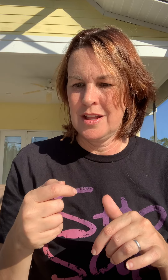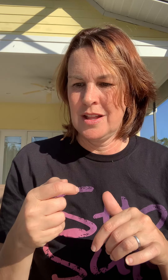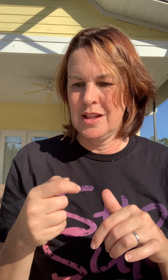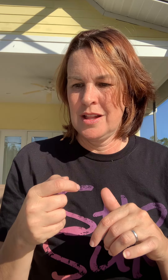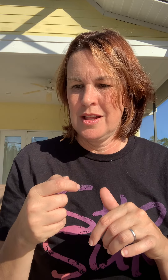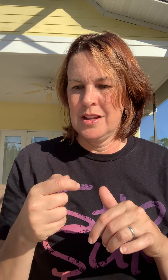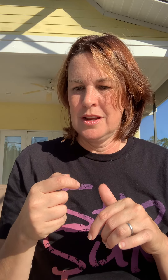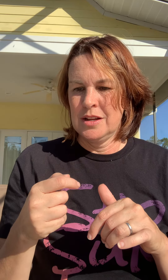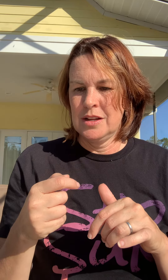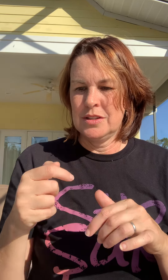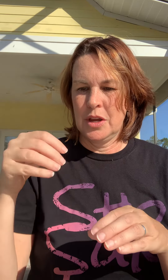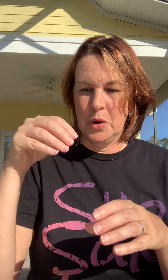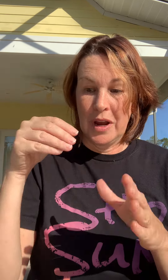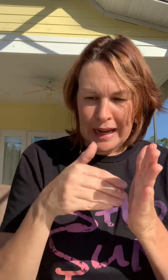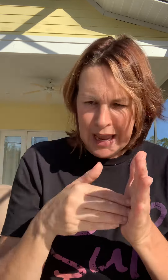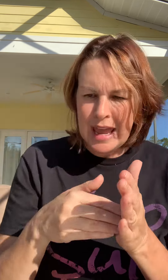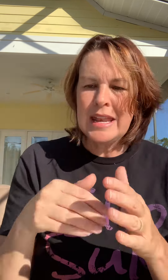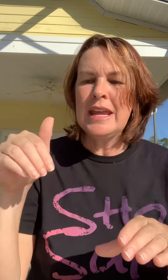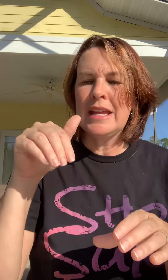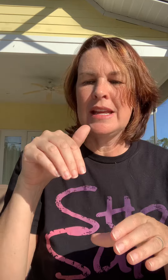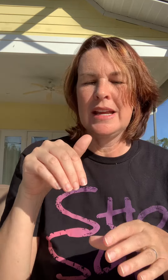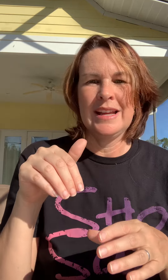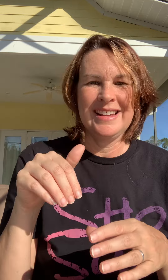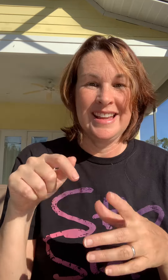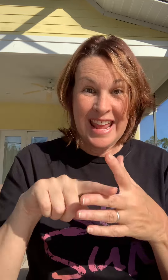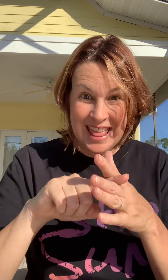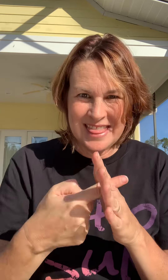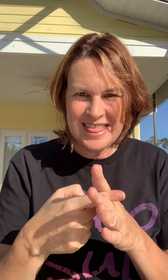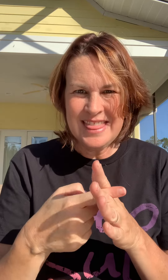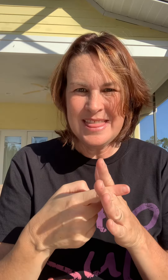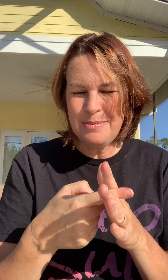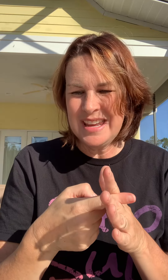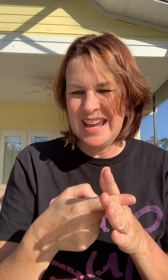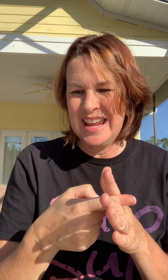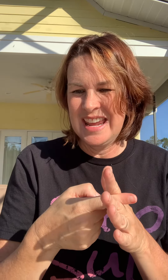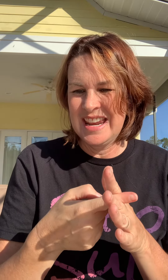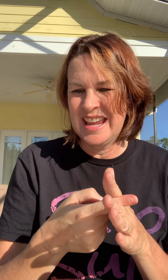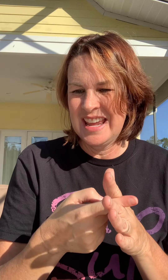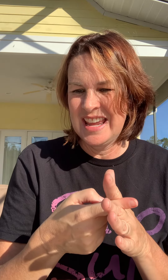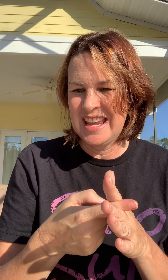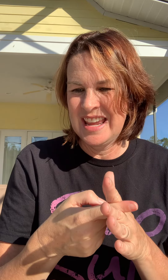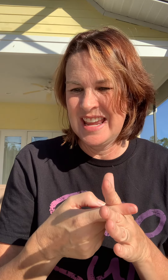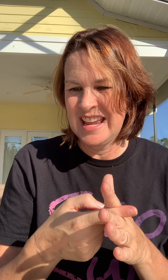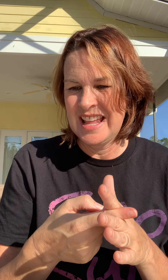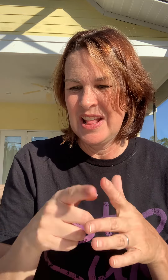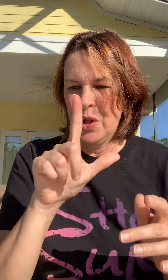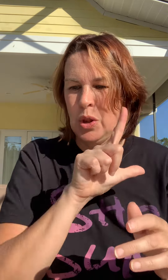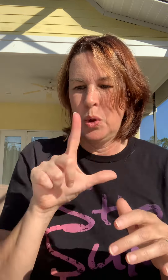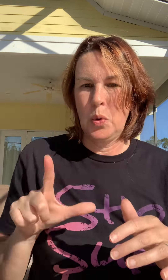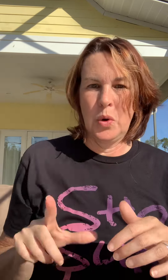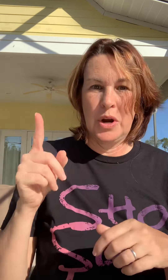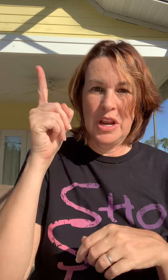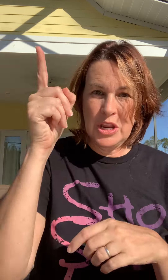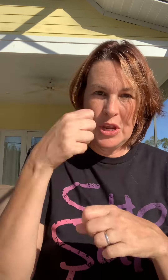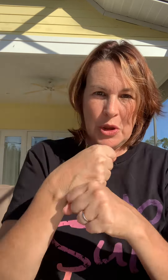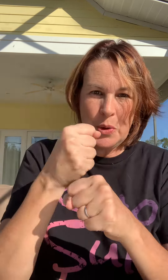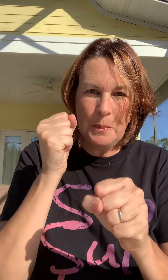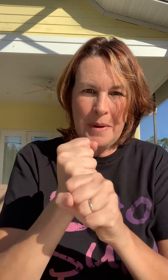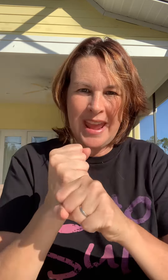so again in the beginning lord you made